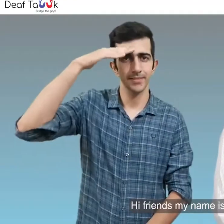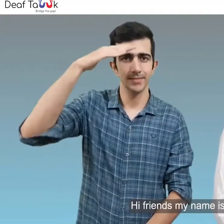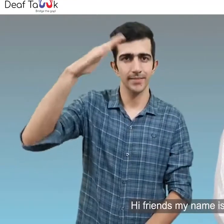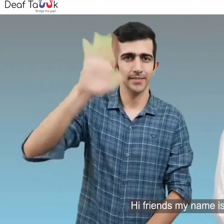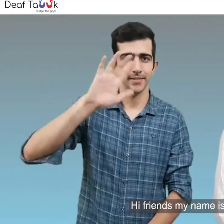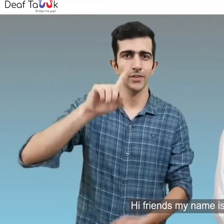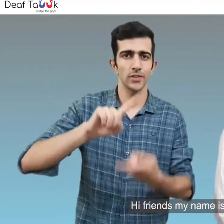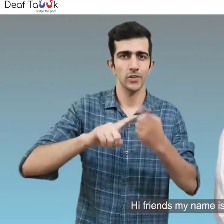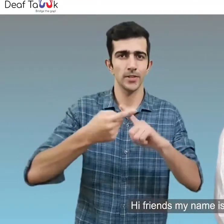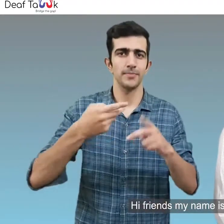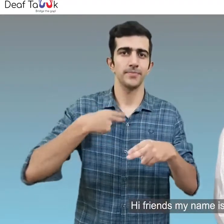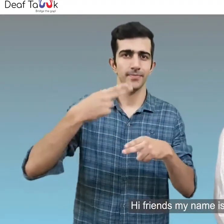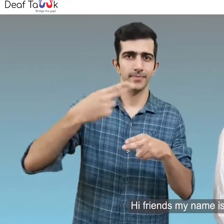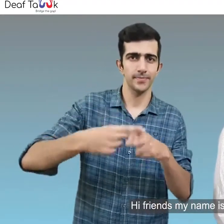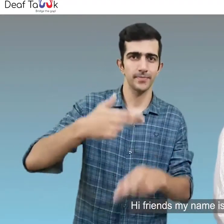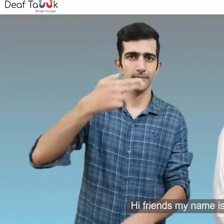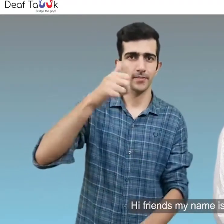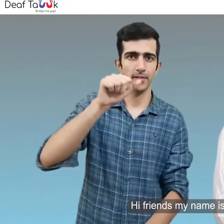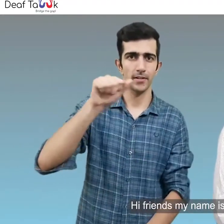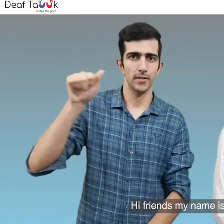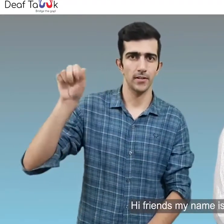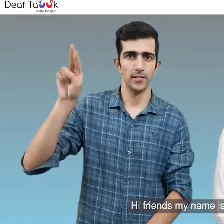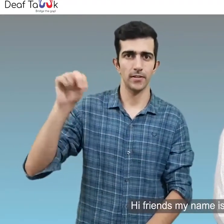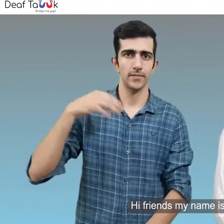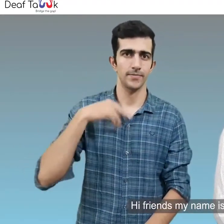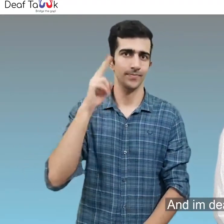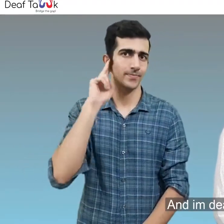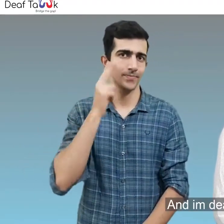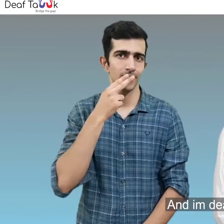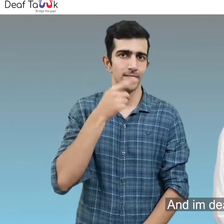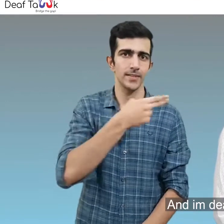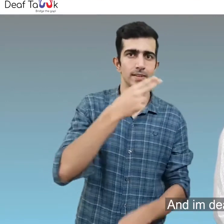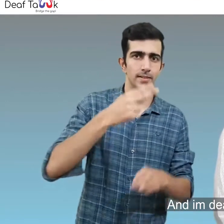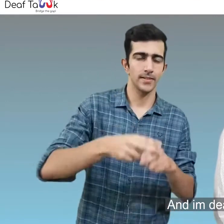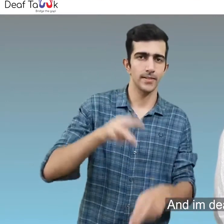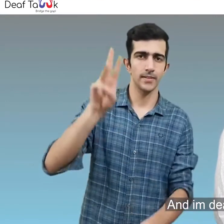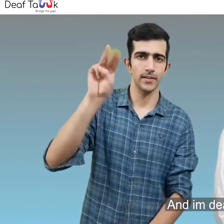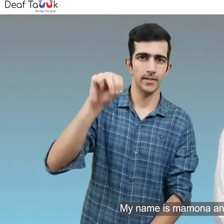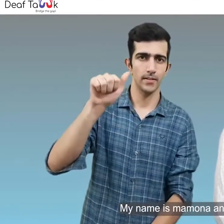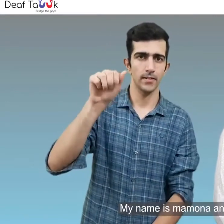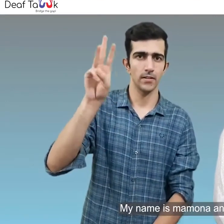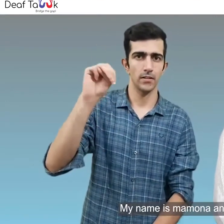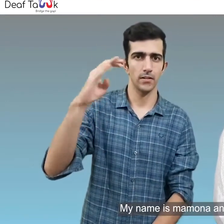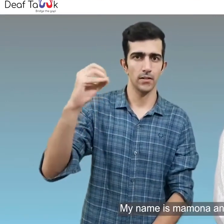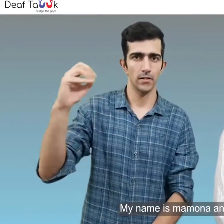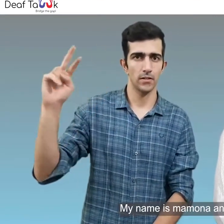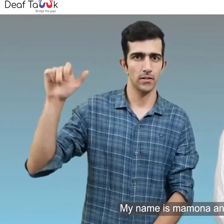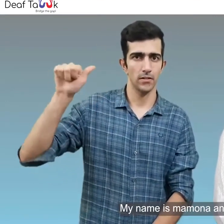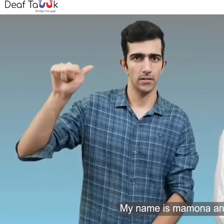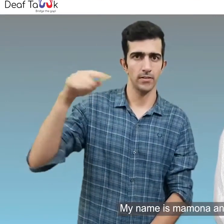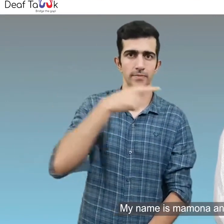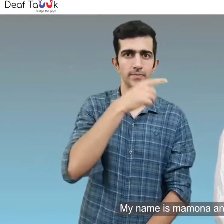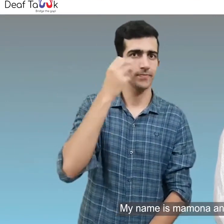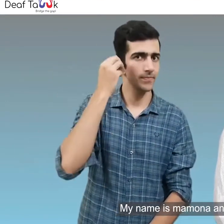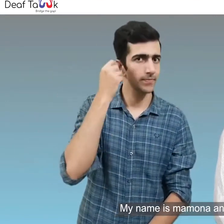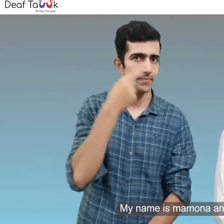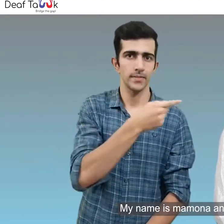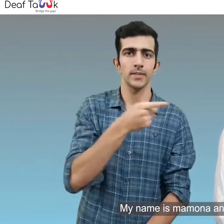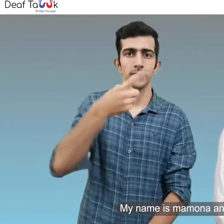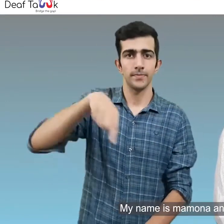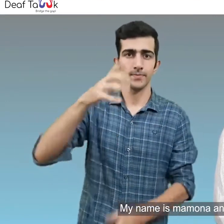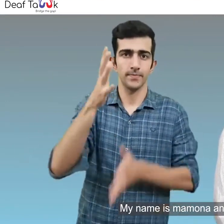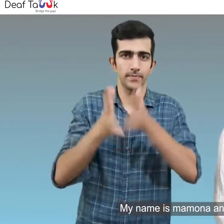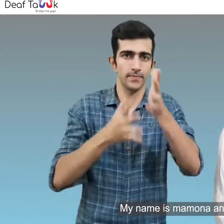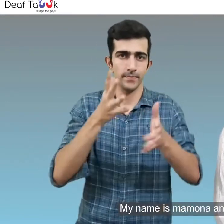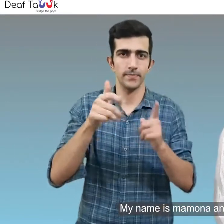Hi friends, my name is Hassan and I am deaf. My name is Mehmoona and